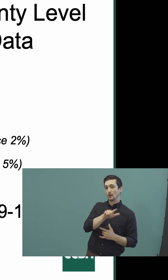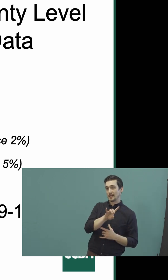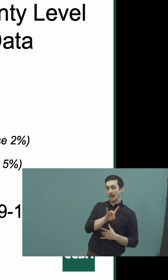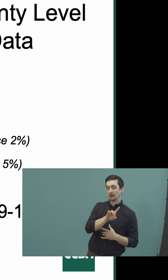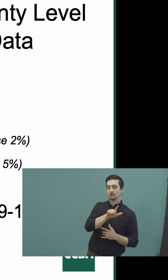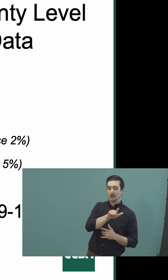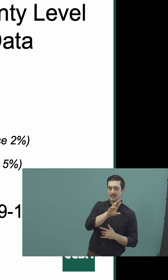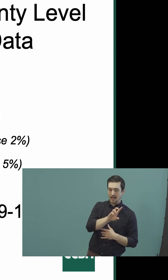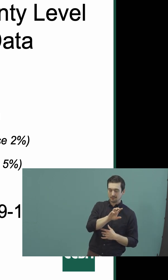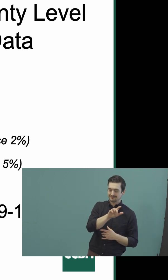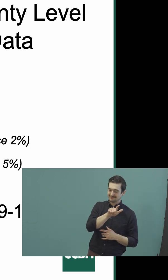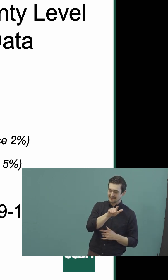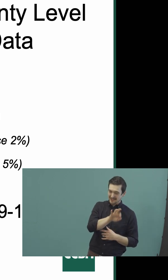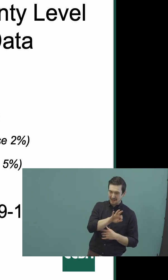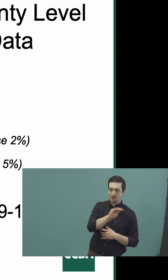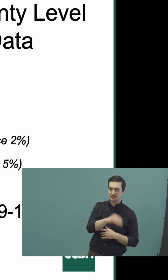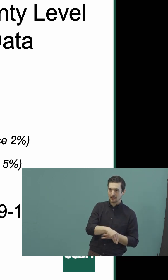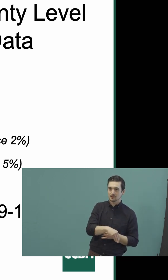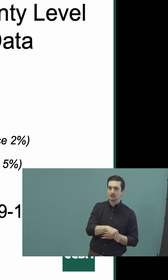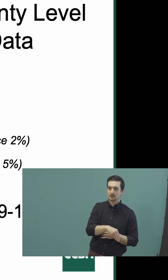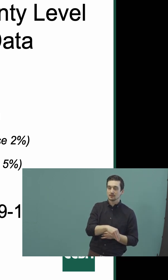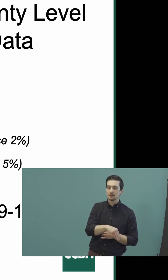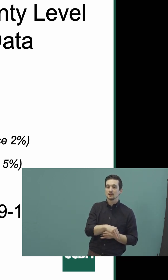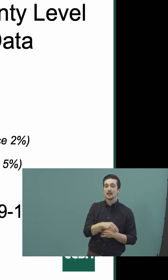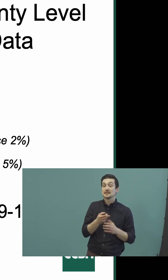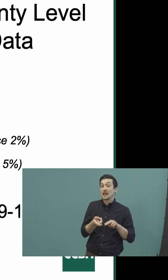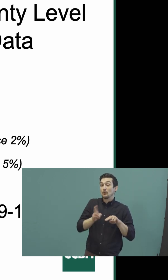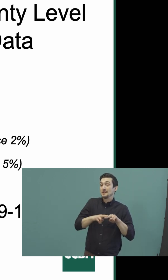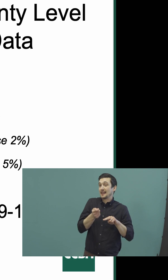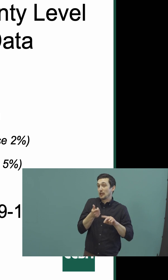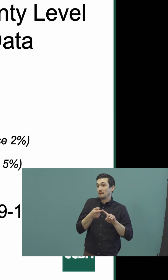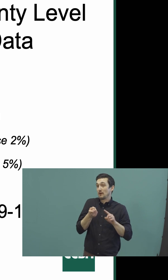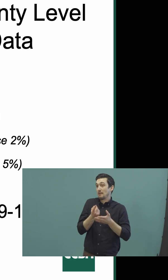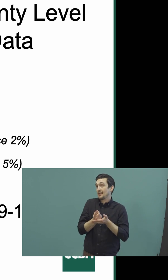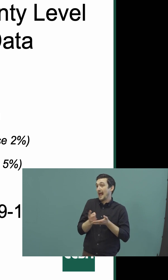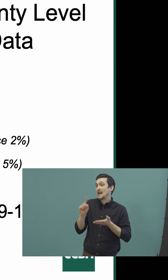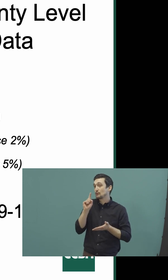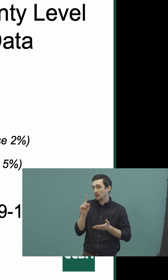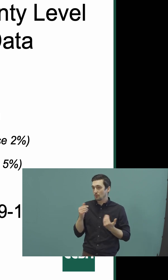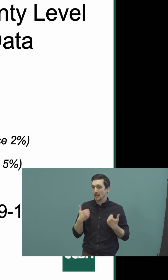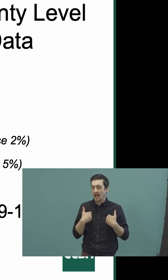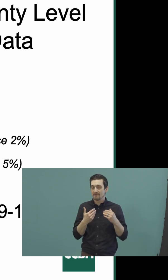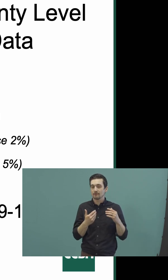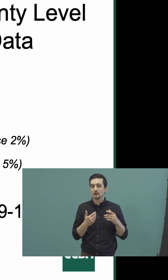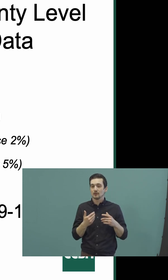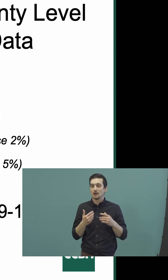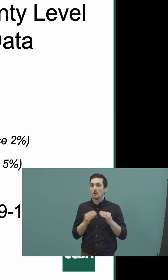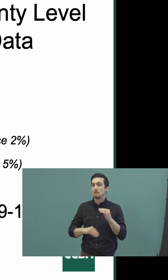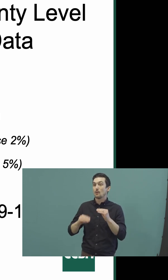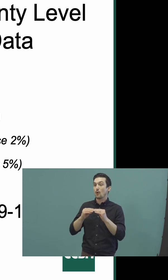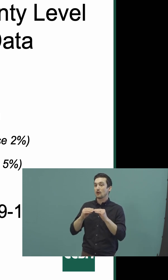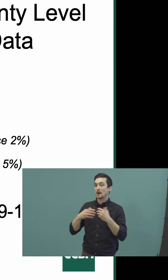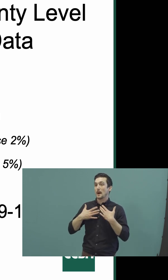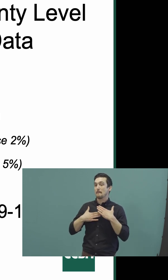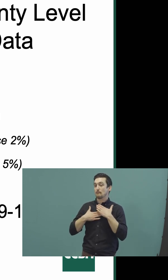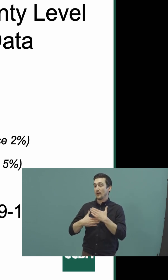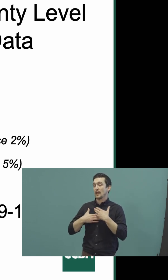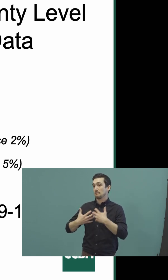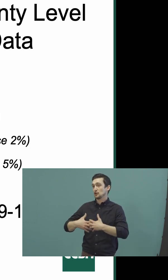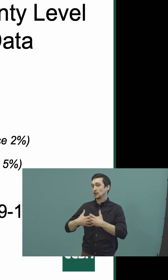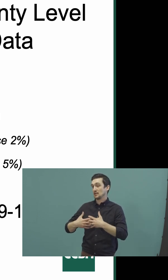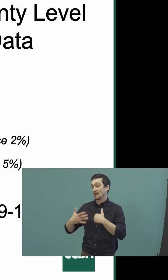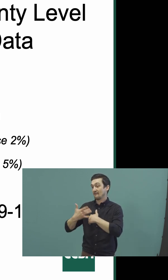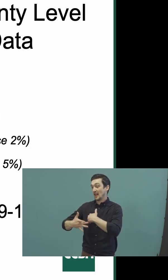slightly higher than it was last week. So we do have a slight bit more of ventilator availability, so it doesn't necessarily